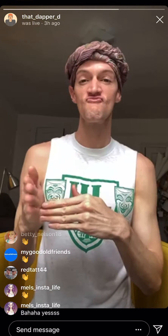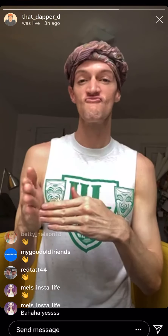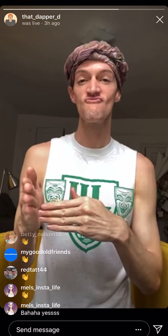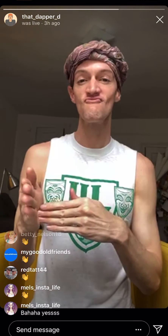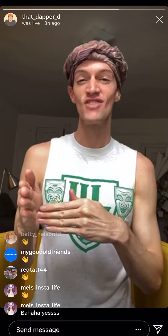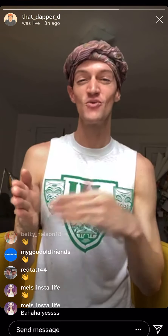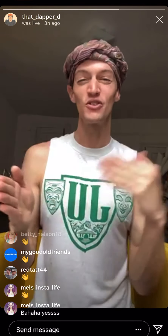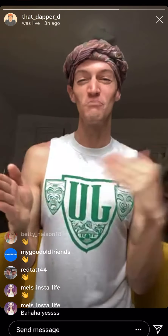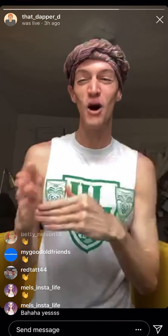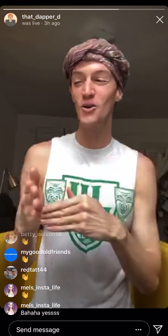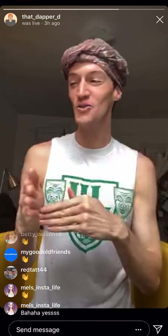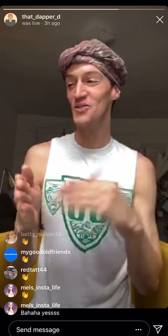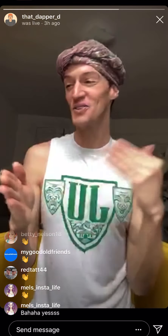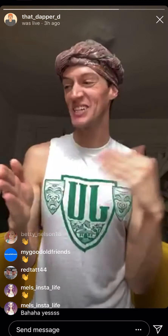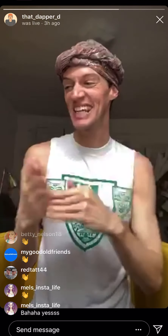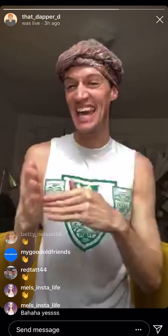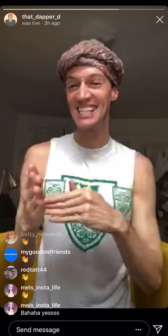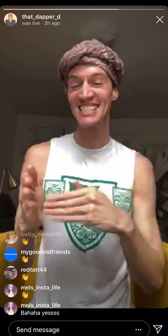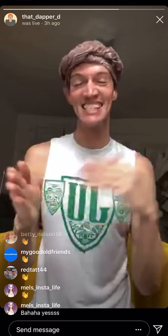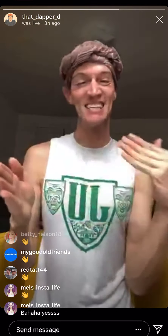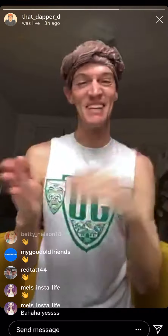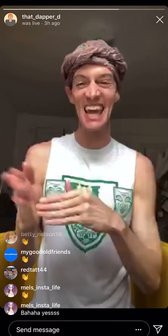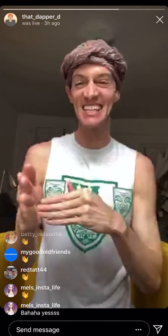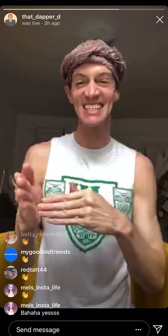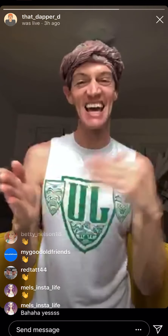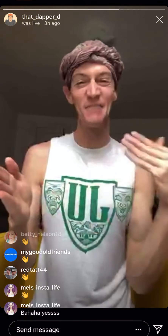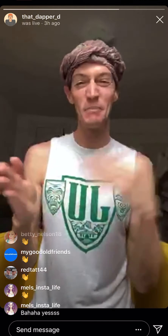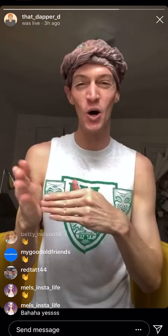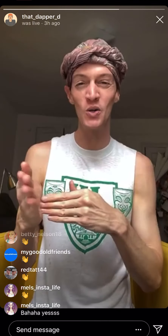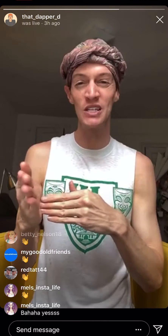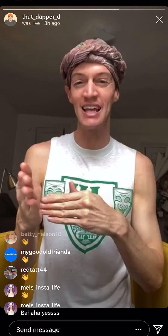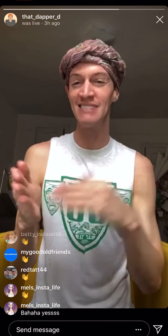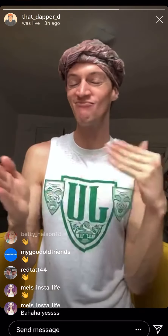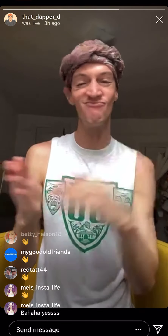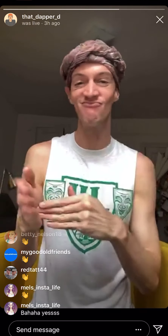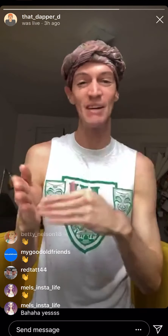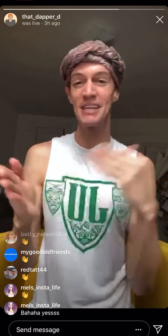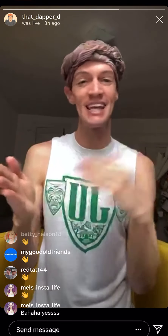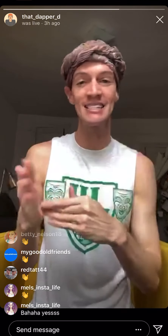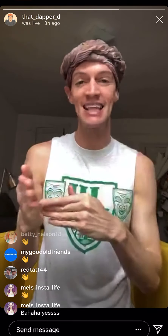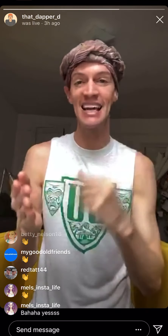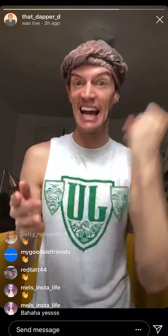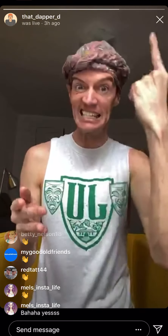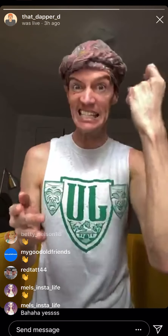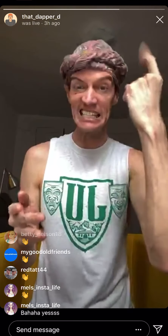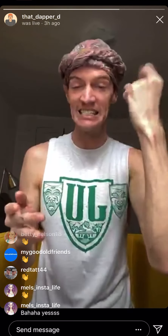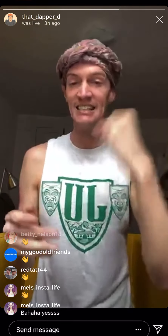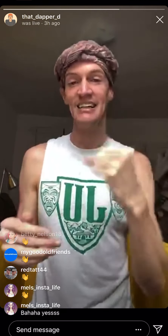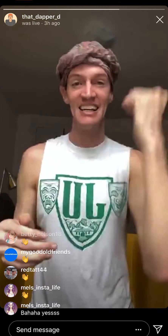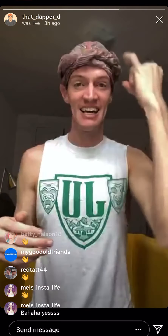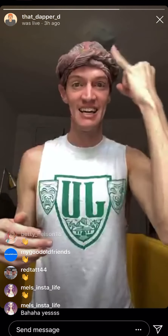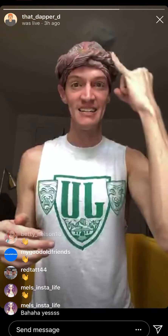we're opposed or against i'm against that i'm opposed to that i'm against that idea um